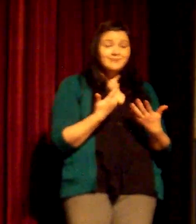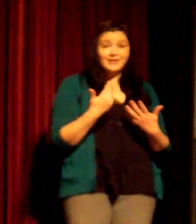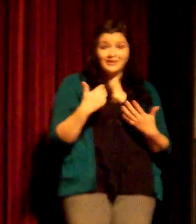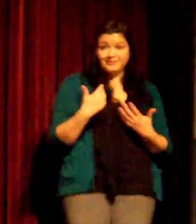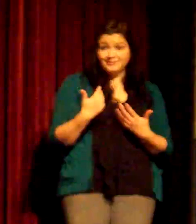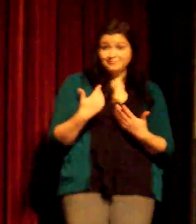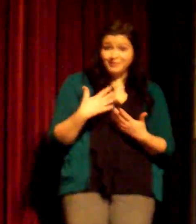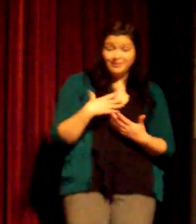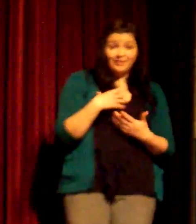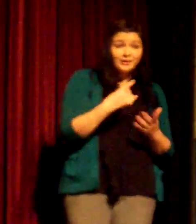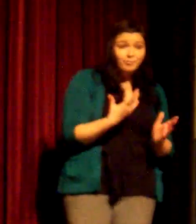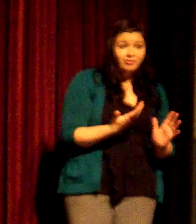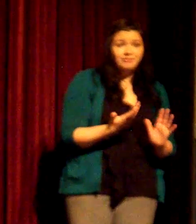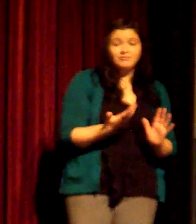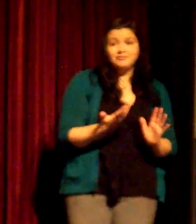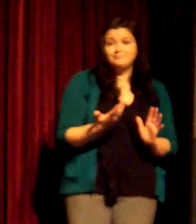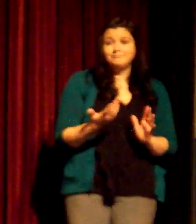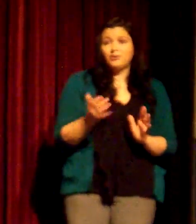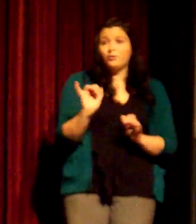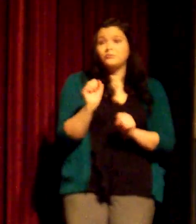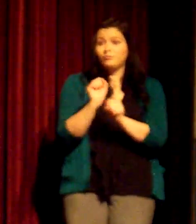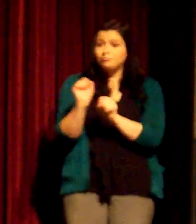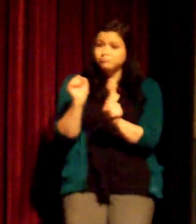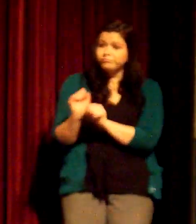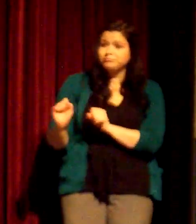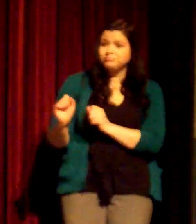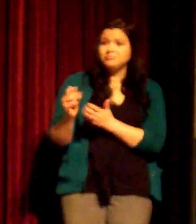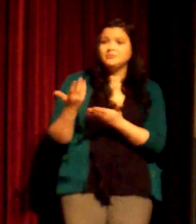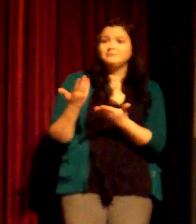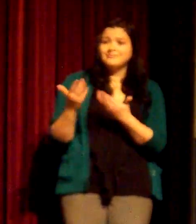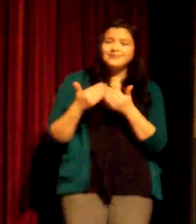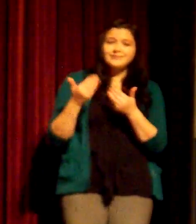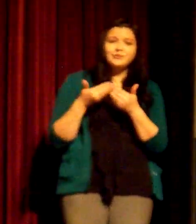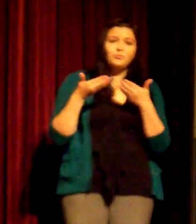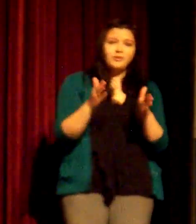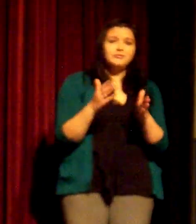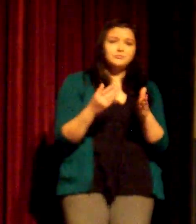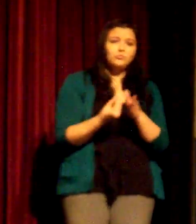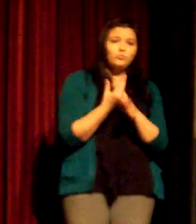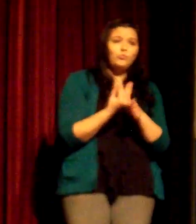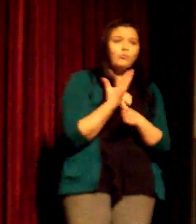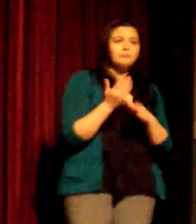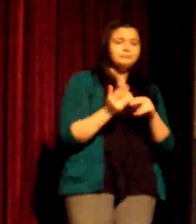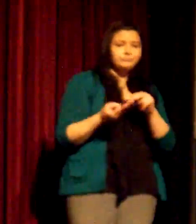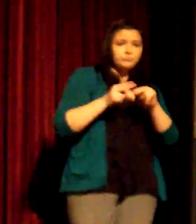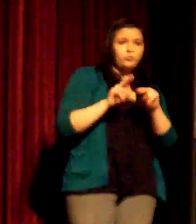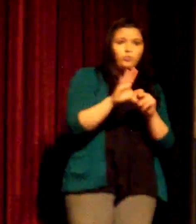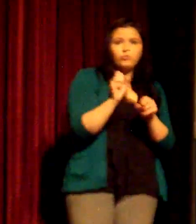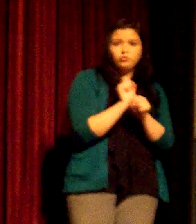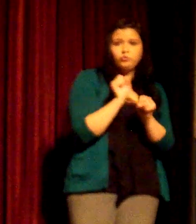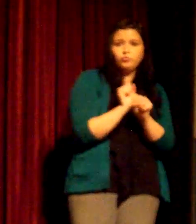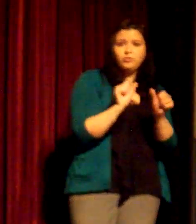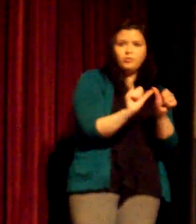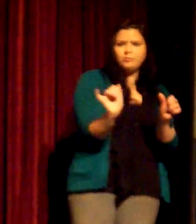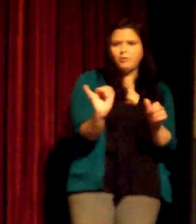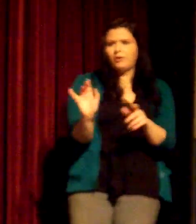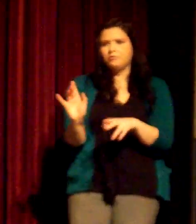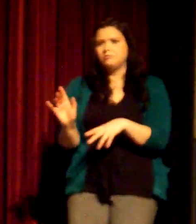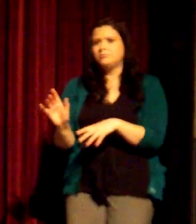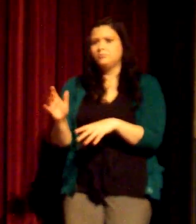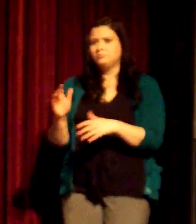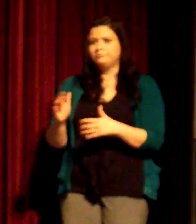director of new product development, and I worked with some of the country's most popular accounting systems. At 28 years old, I had a